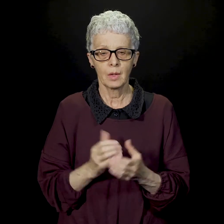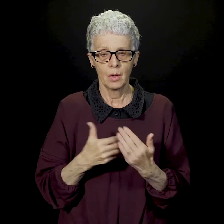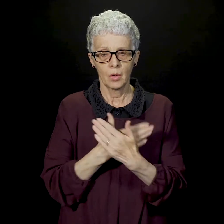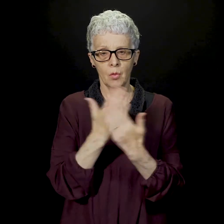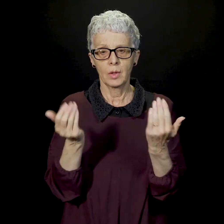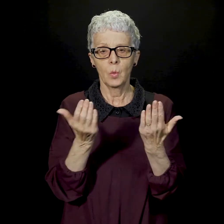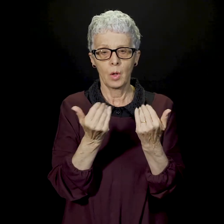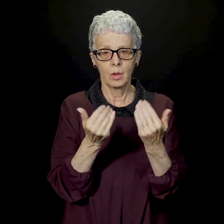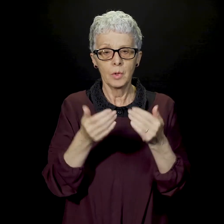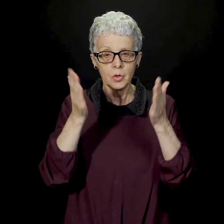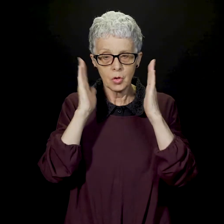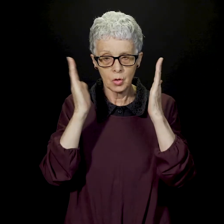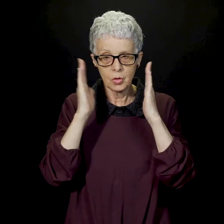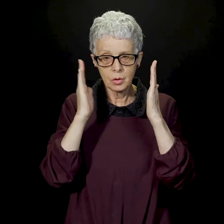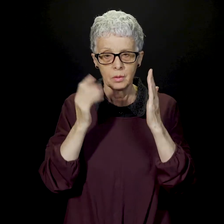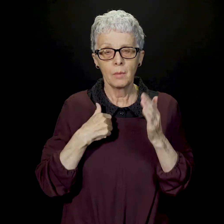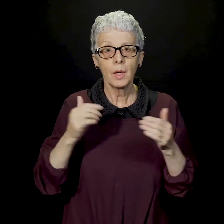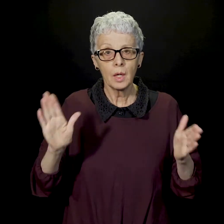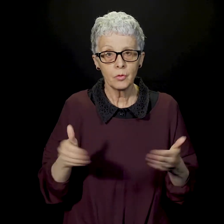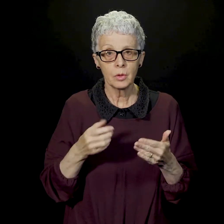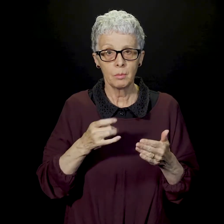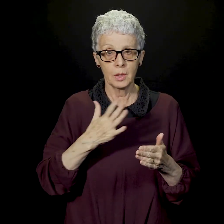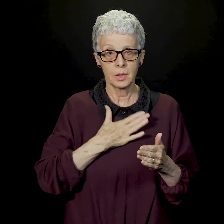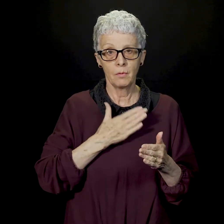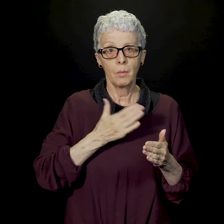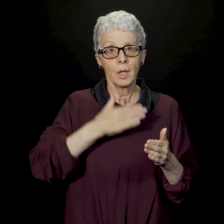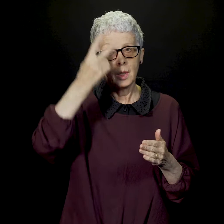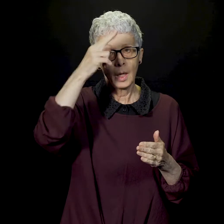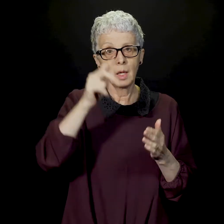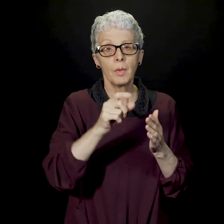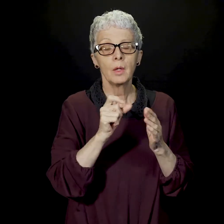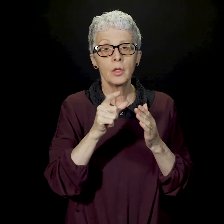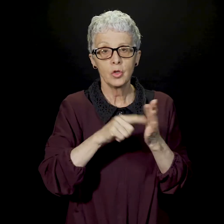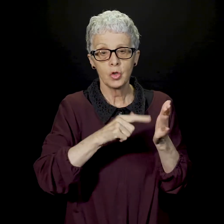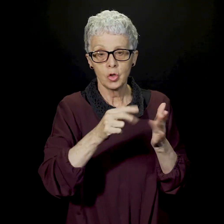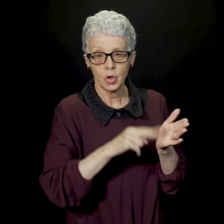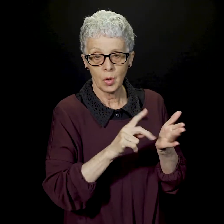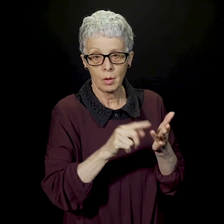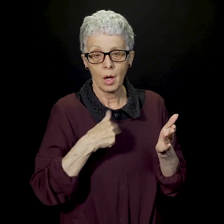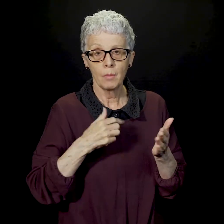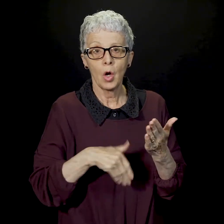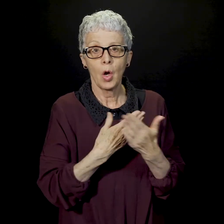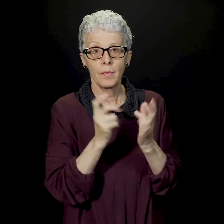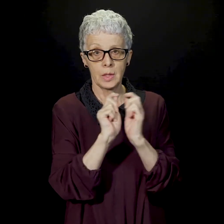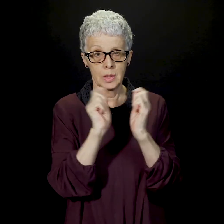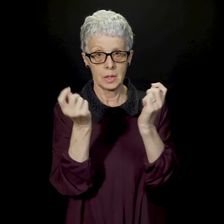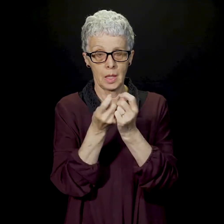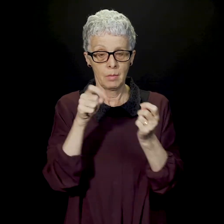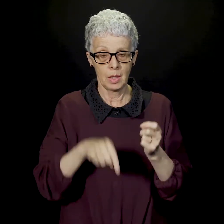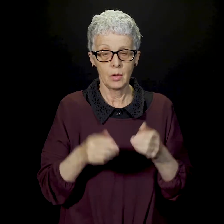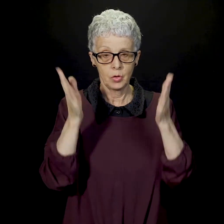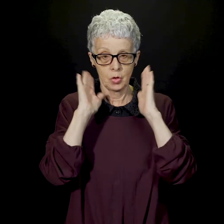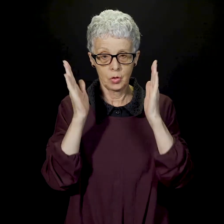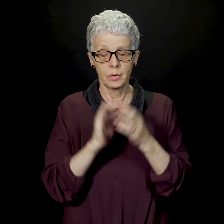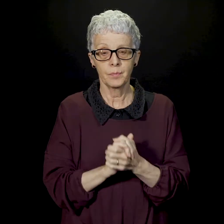great. Well, welcome to church. If I didn't introduce myself, my name's Jono. I'm part of the team here at One Hope. So glad we can be together this evening.